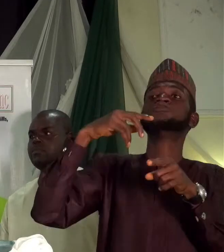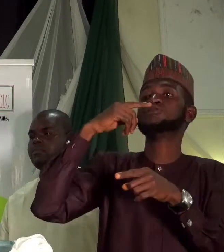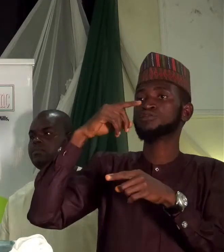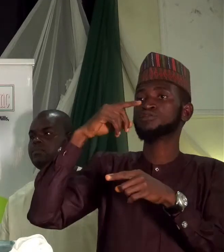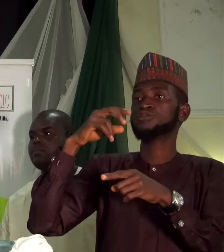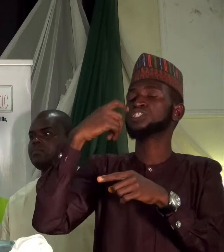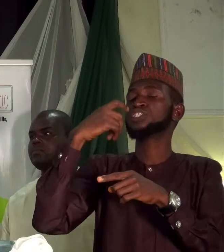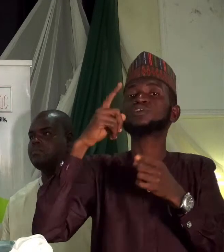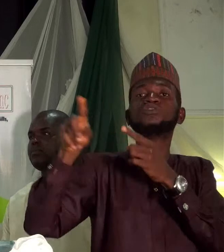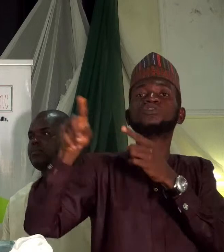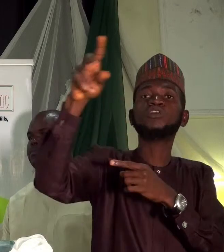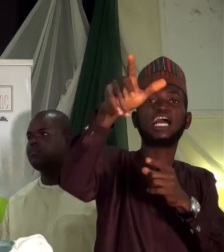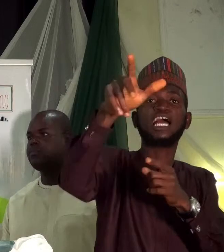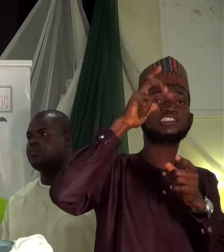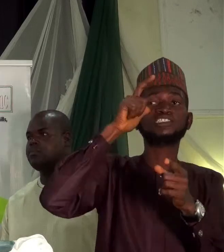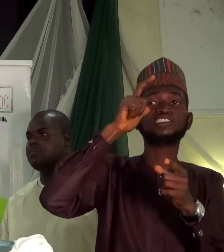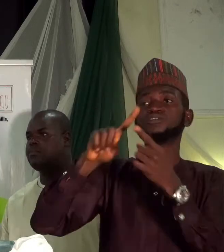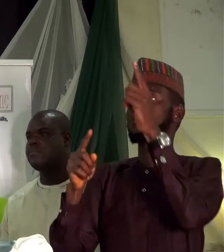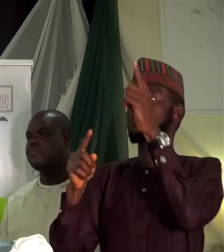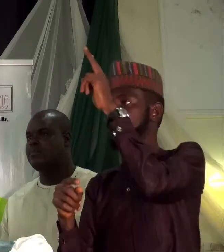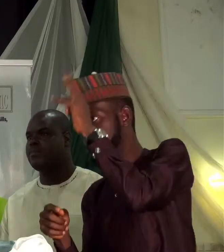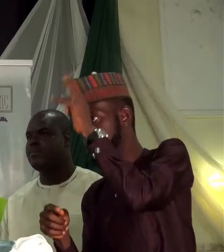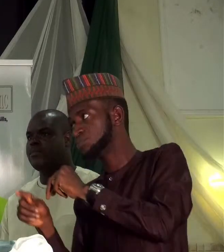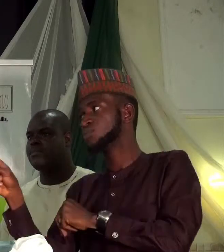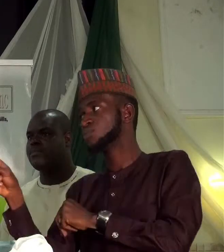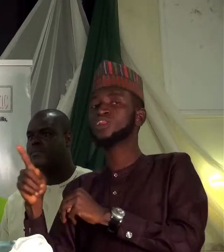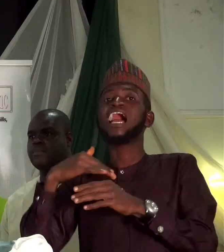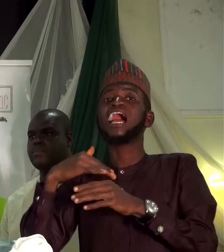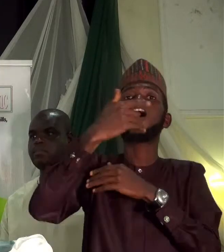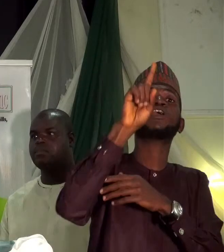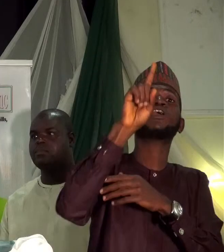After 1, 2, or 3 hours,